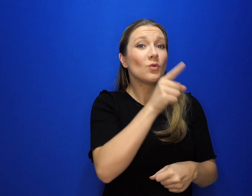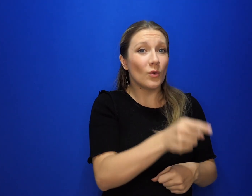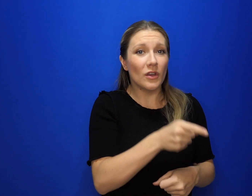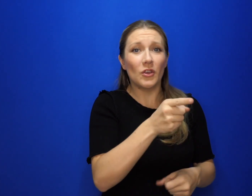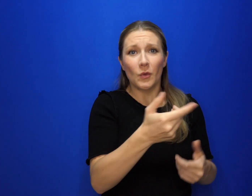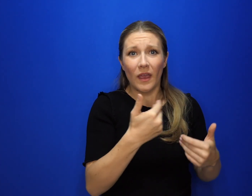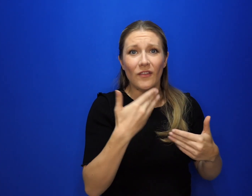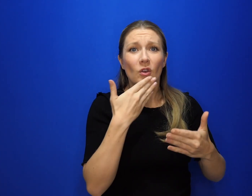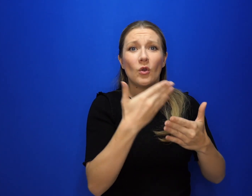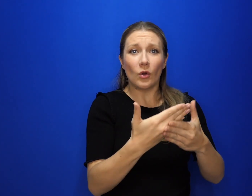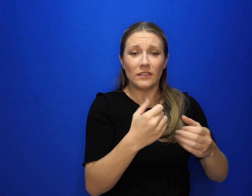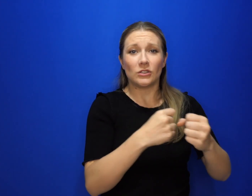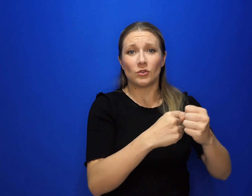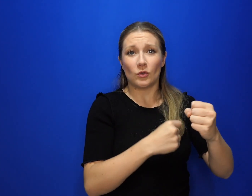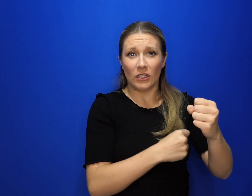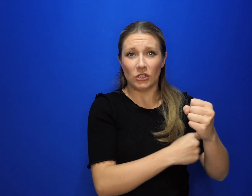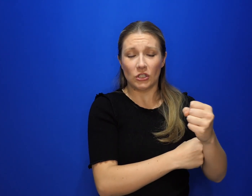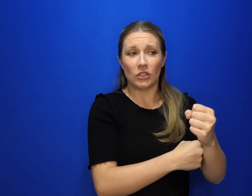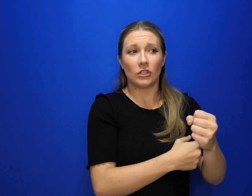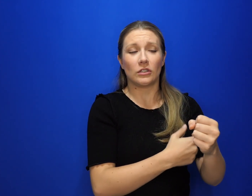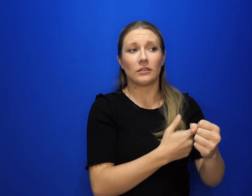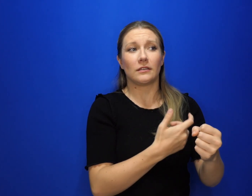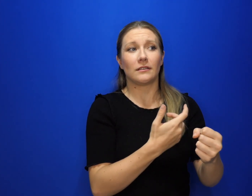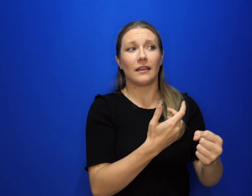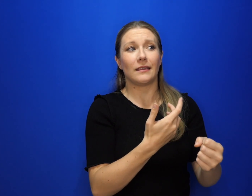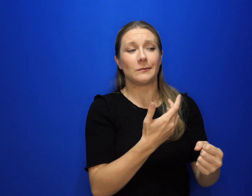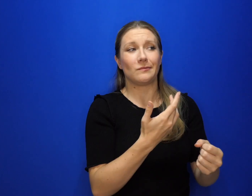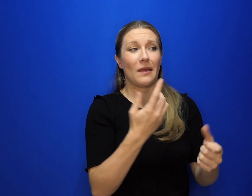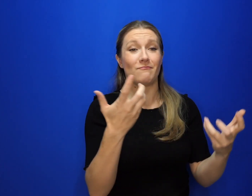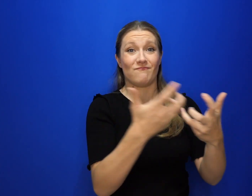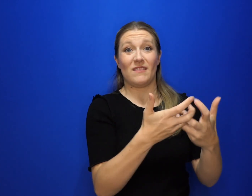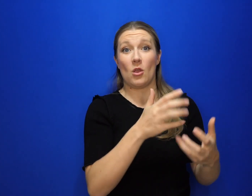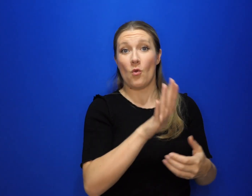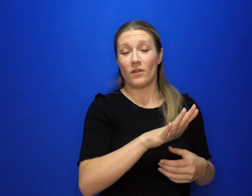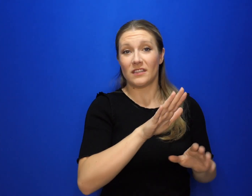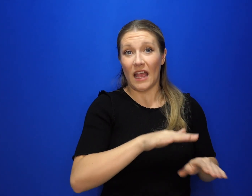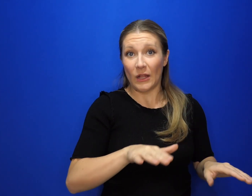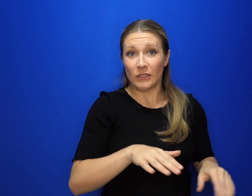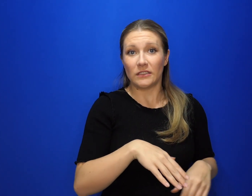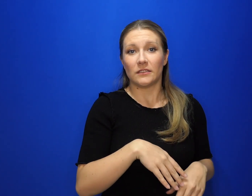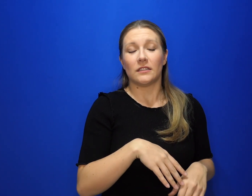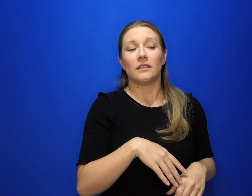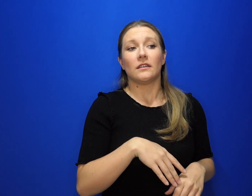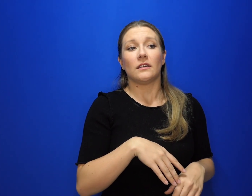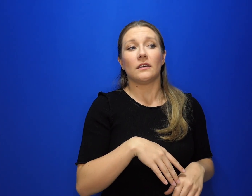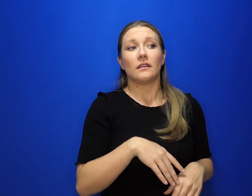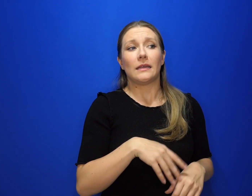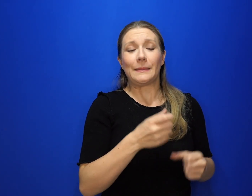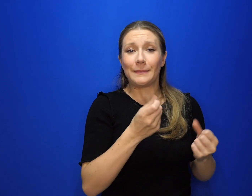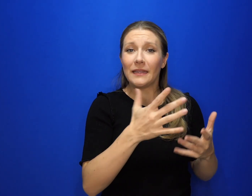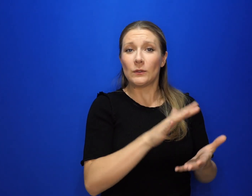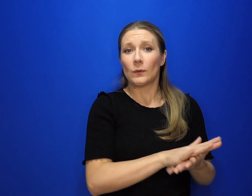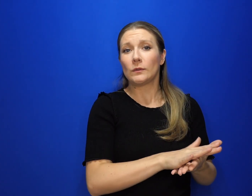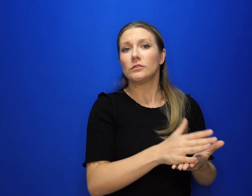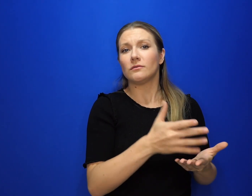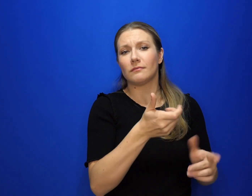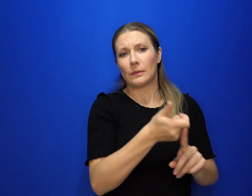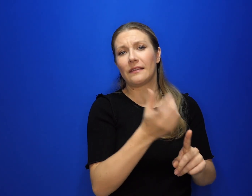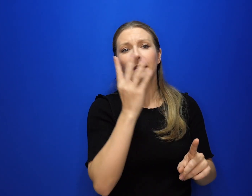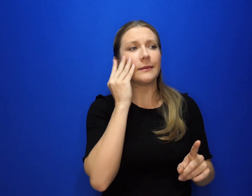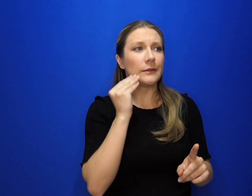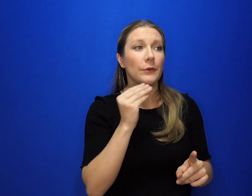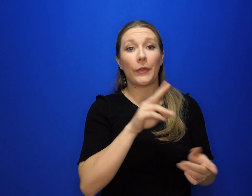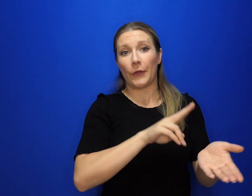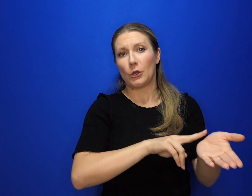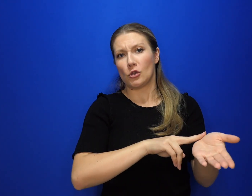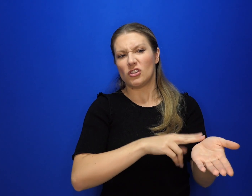that you have structured the needs to your child. Like you said, many schools have had experience or the nurse